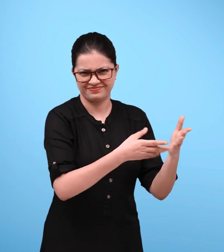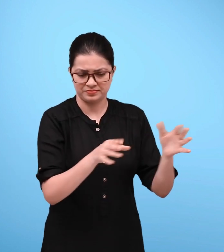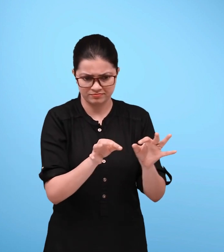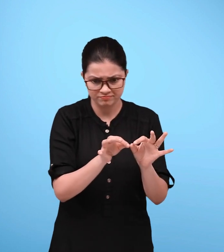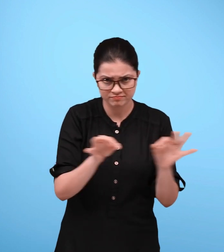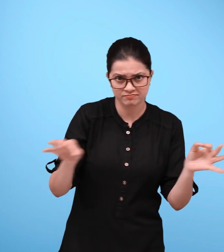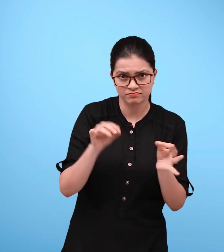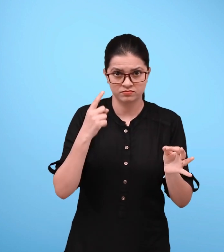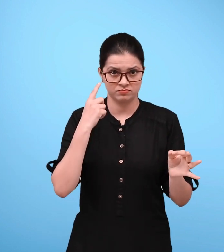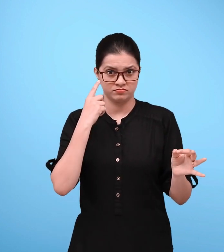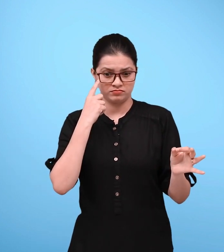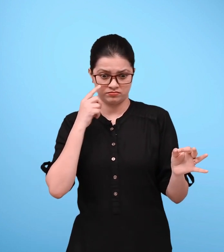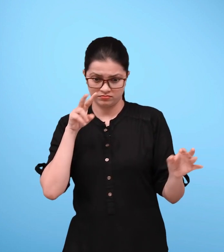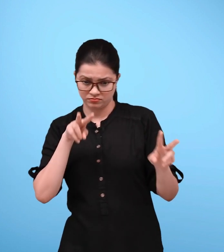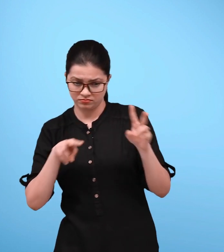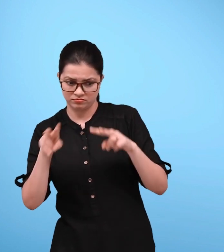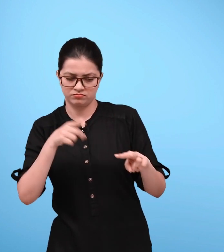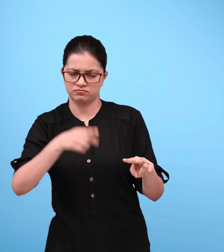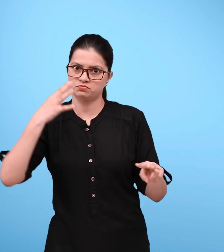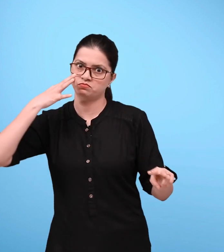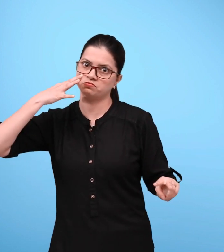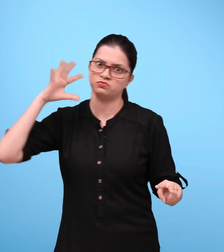also important for taking measurement.